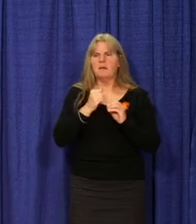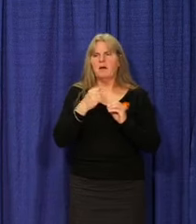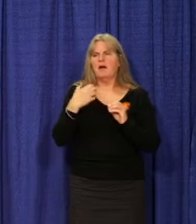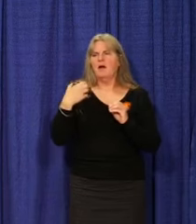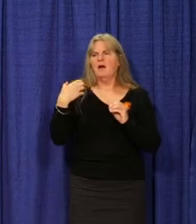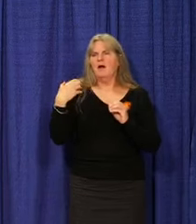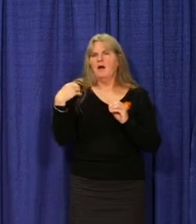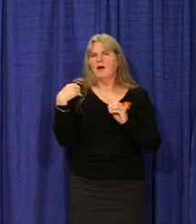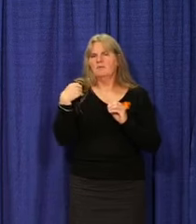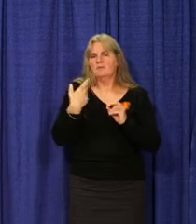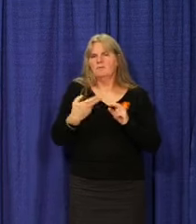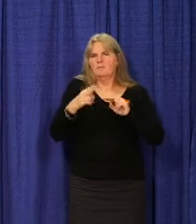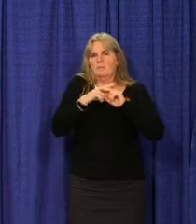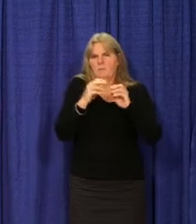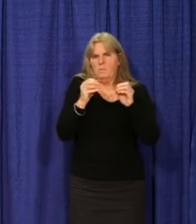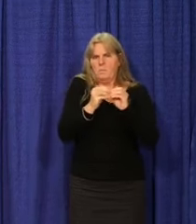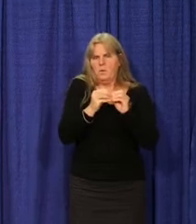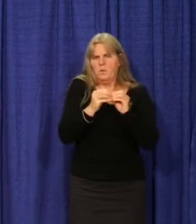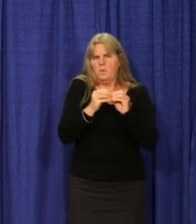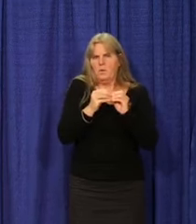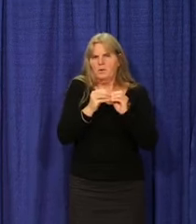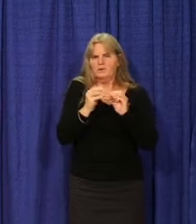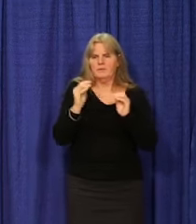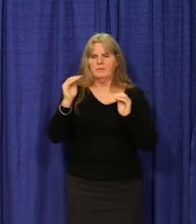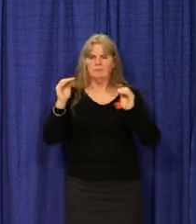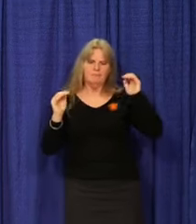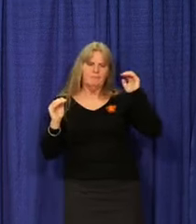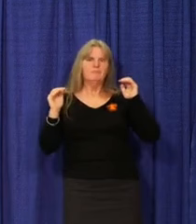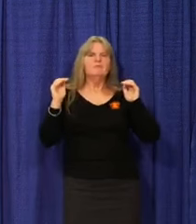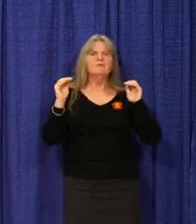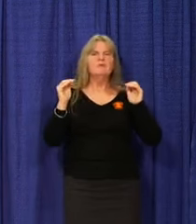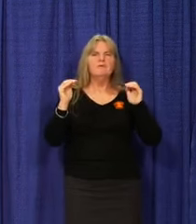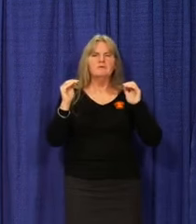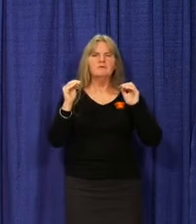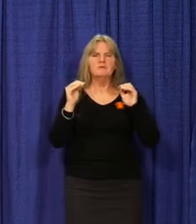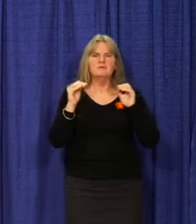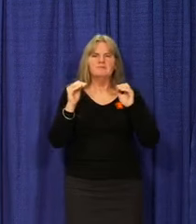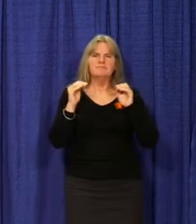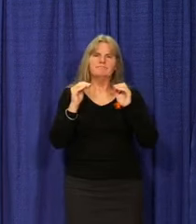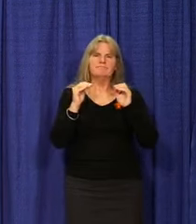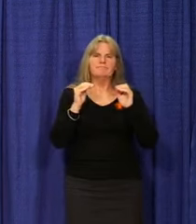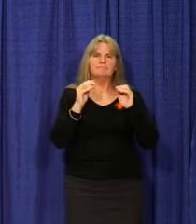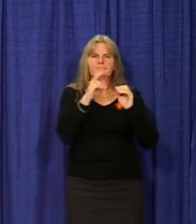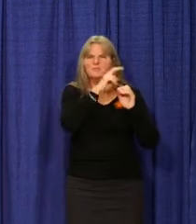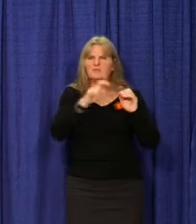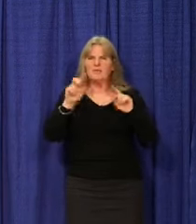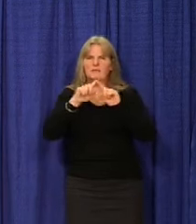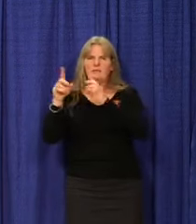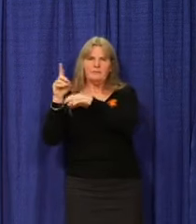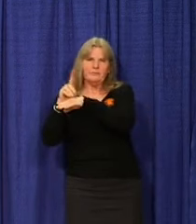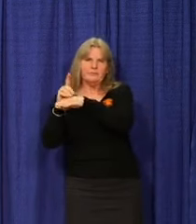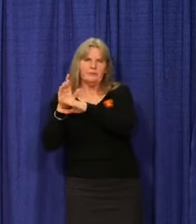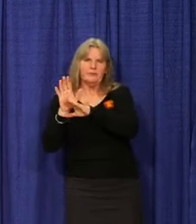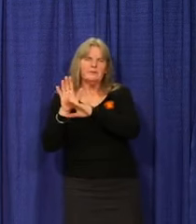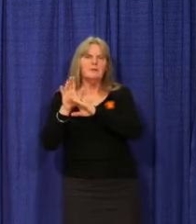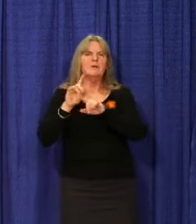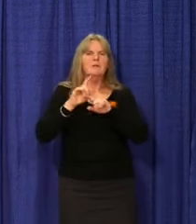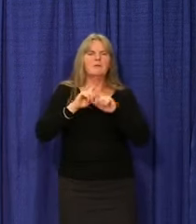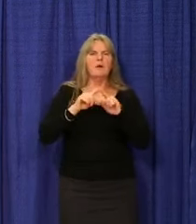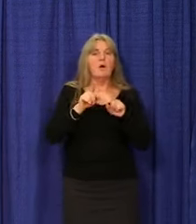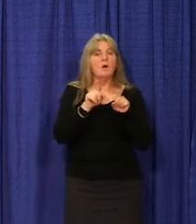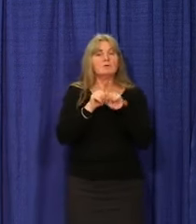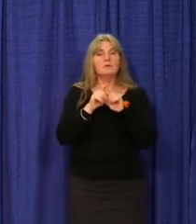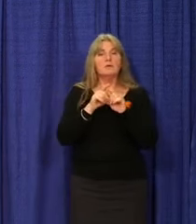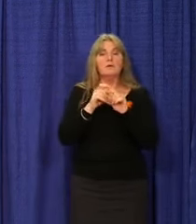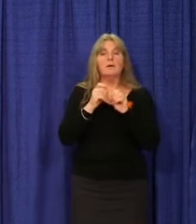the past month, and so maybe there's a bit of an offset there. And I think that also the number of